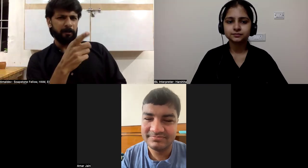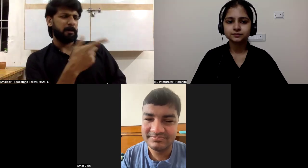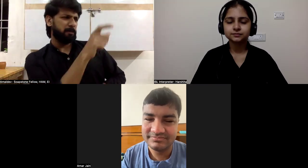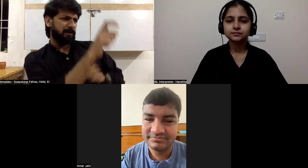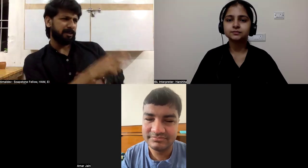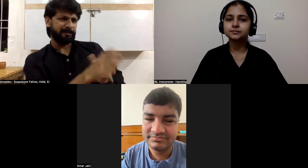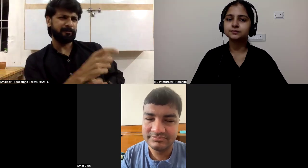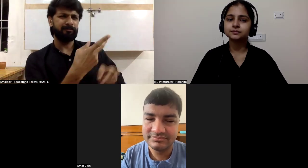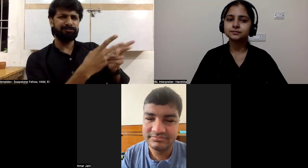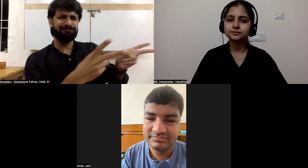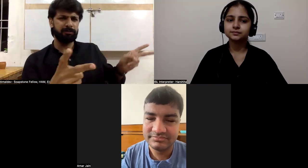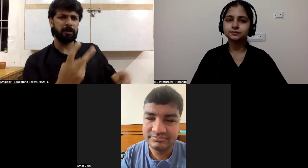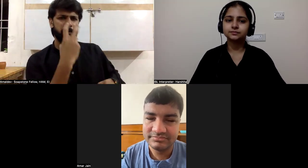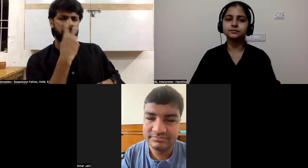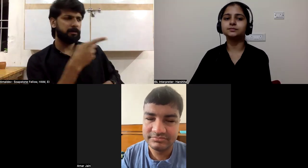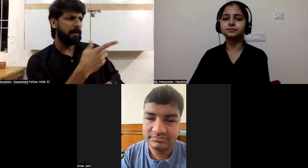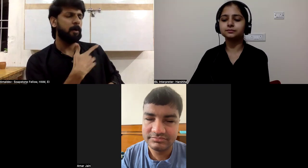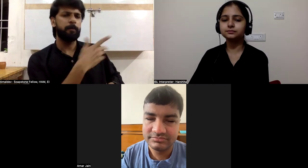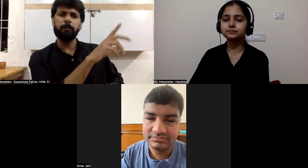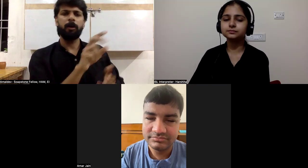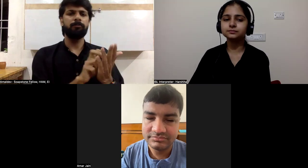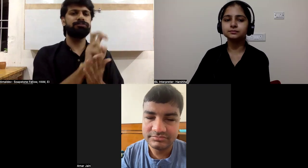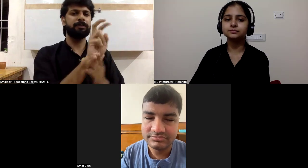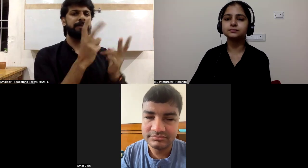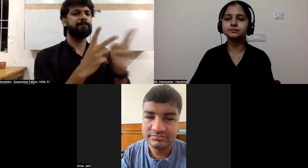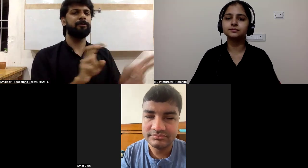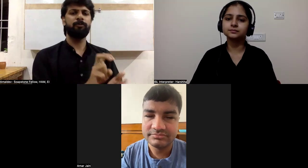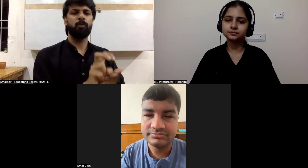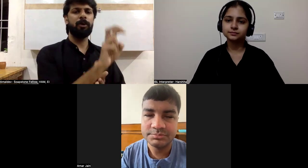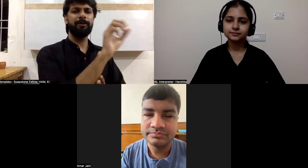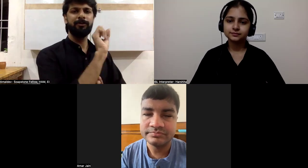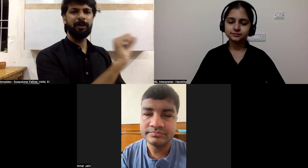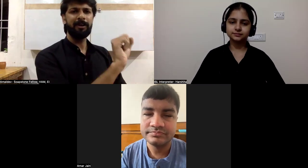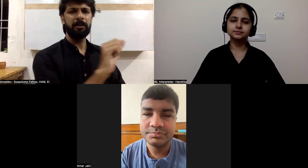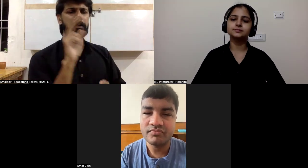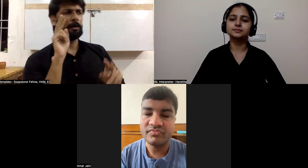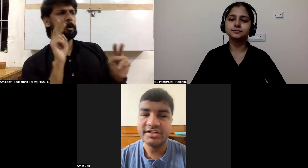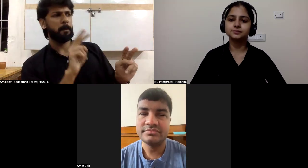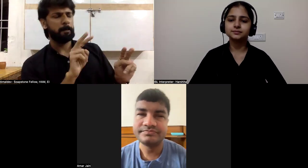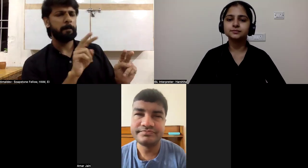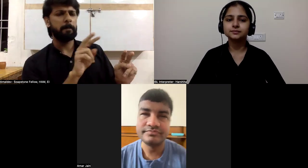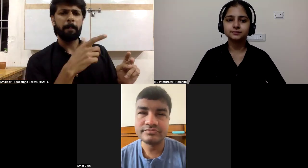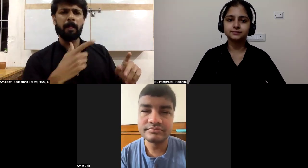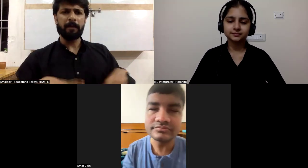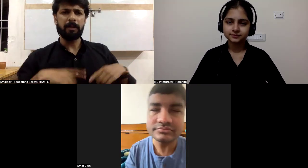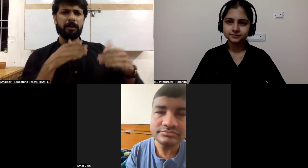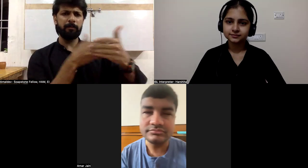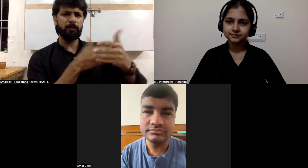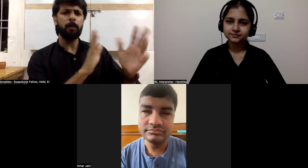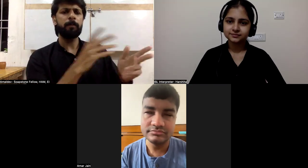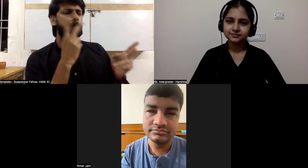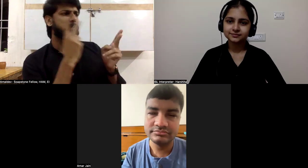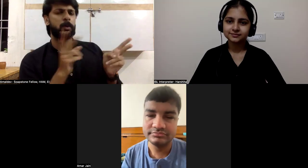So now you being a blind, person, and so how does